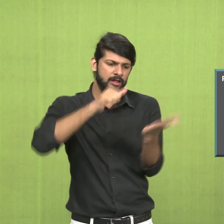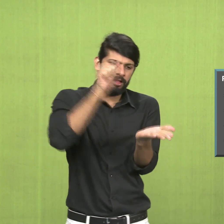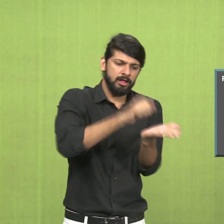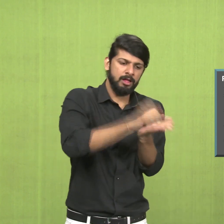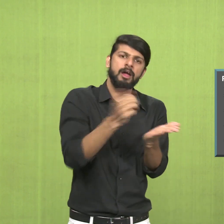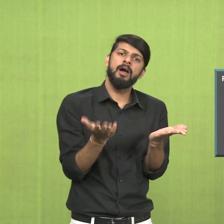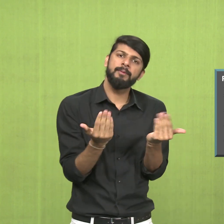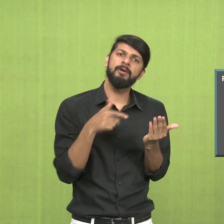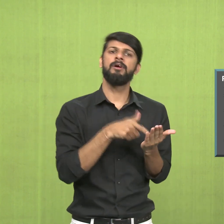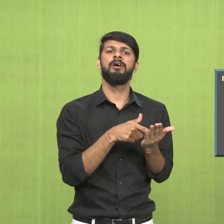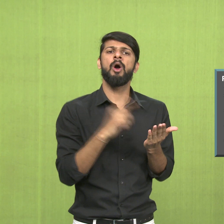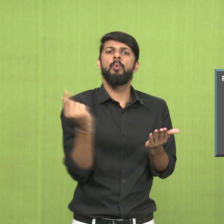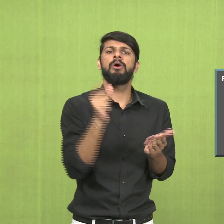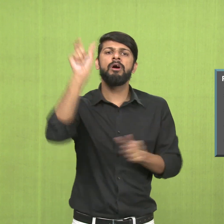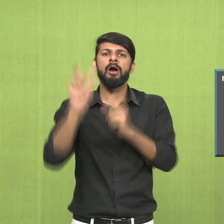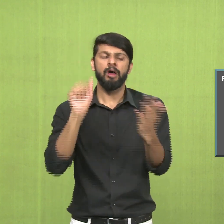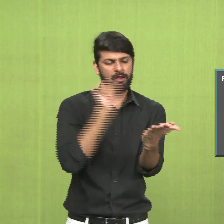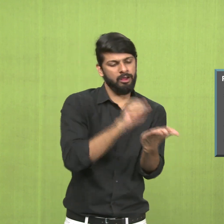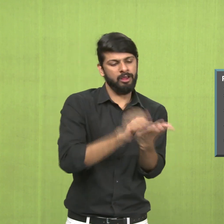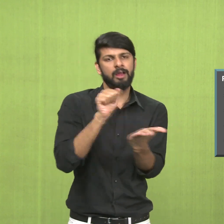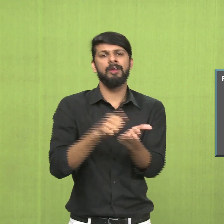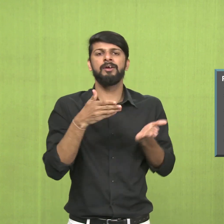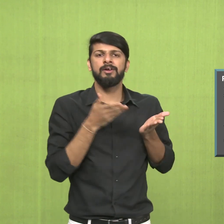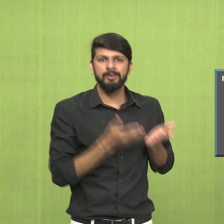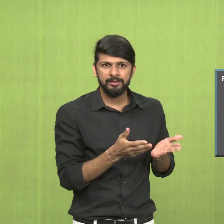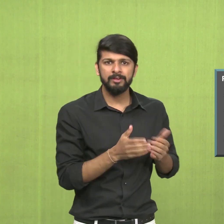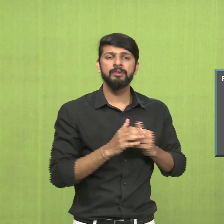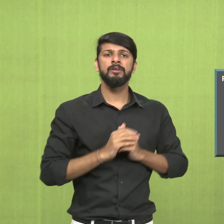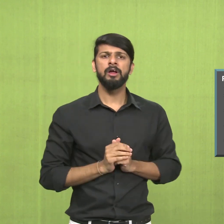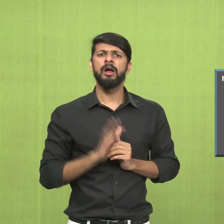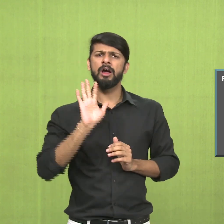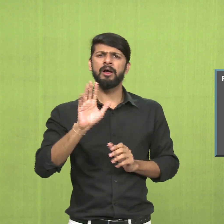can have prints on them using the blocks.